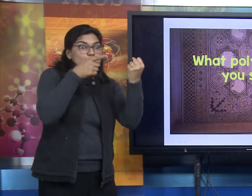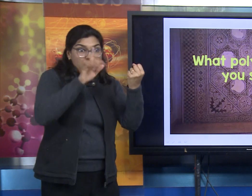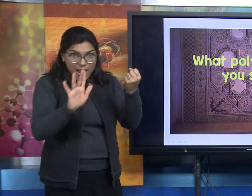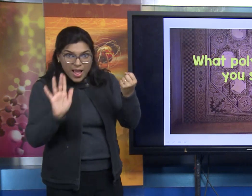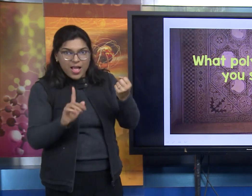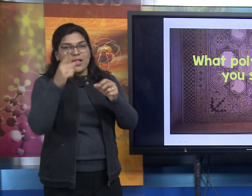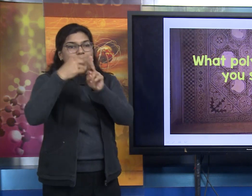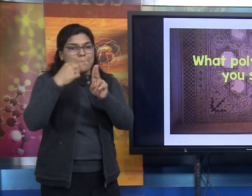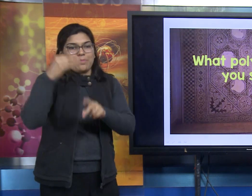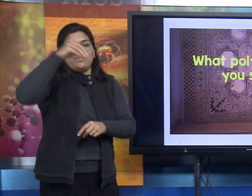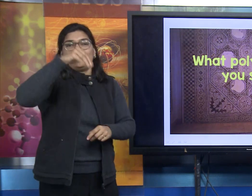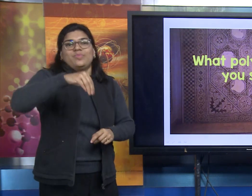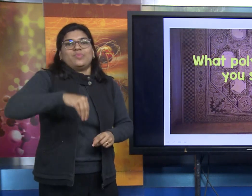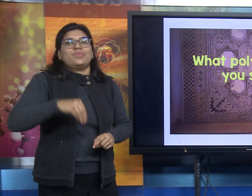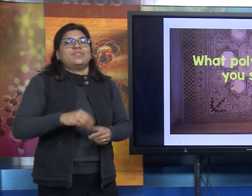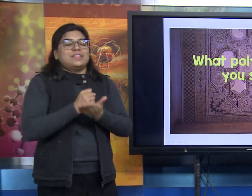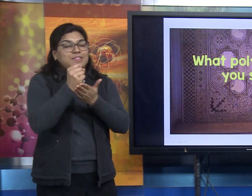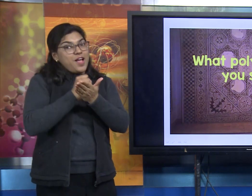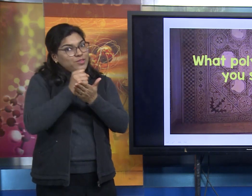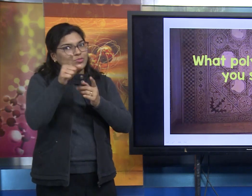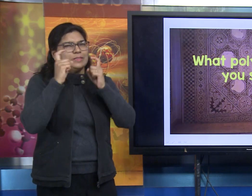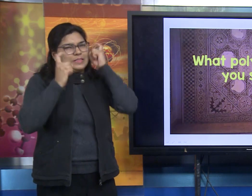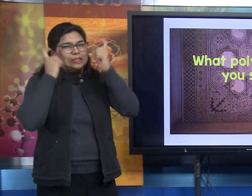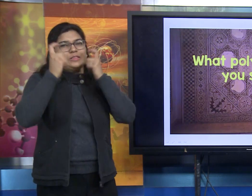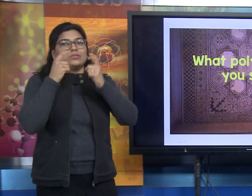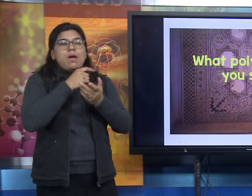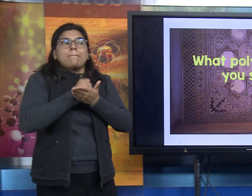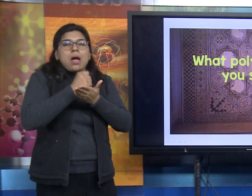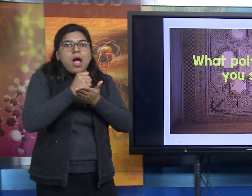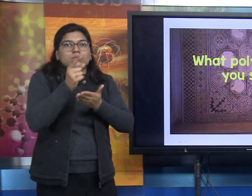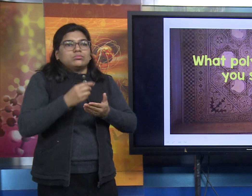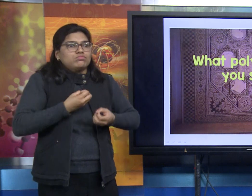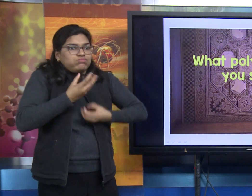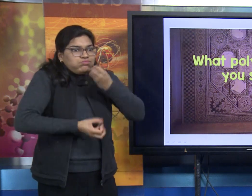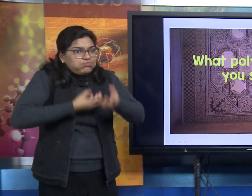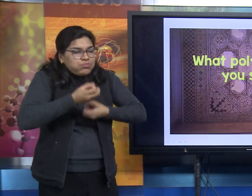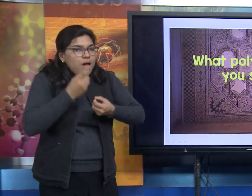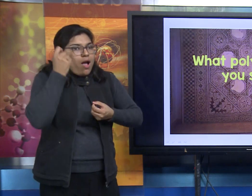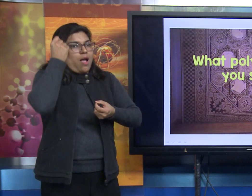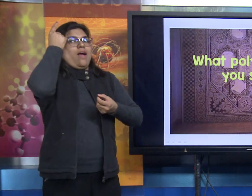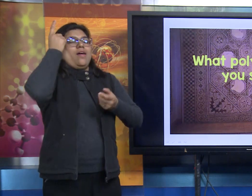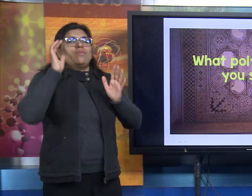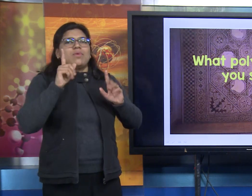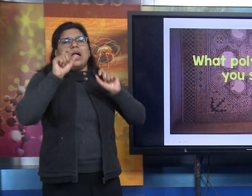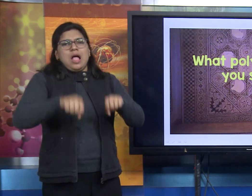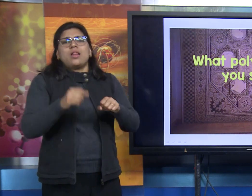You yourself have to find and tell the name. You have to think yourself and try. You need to practice